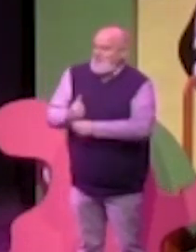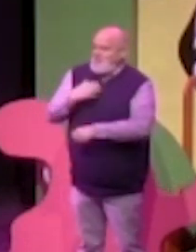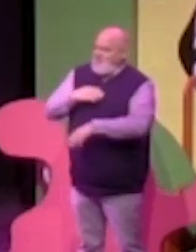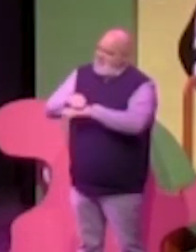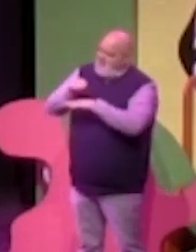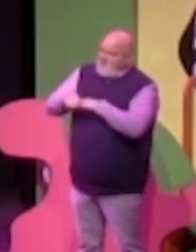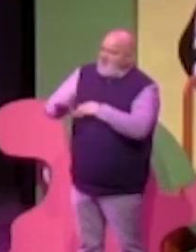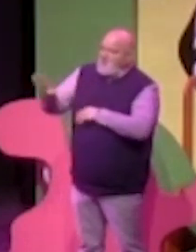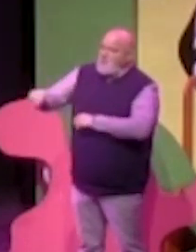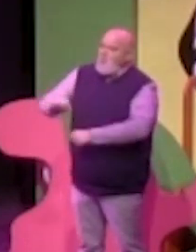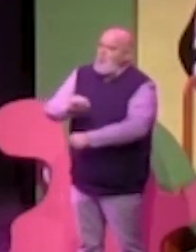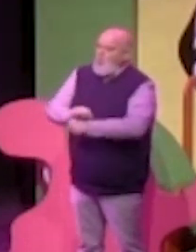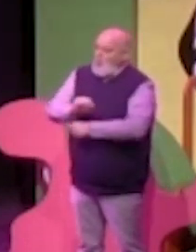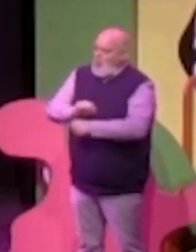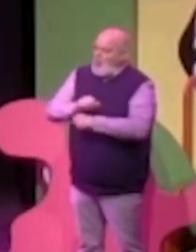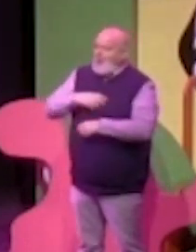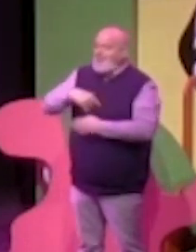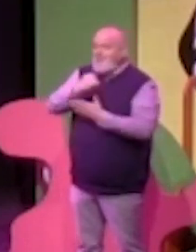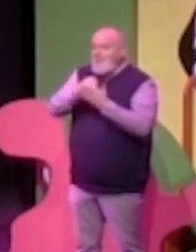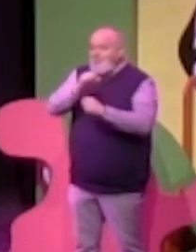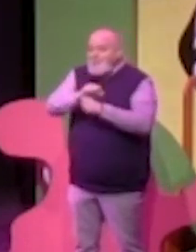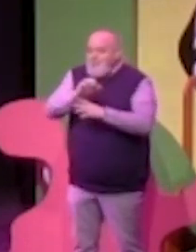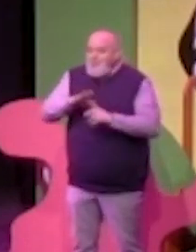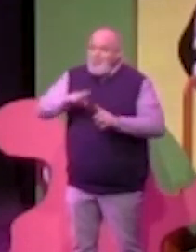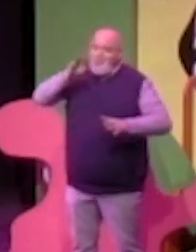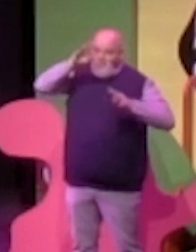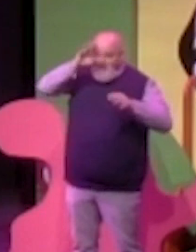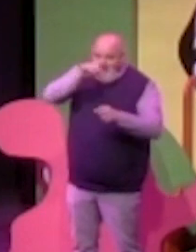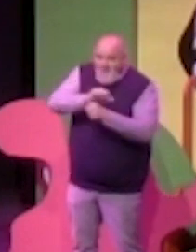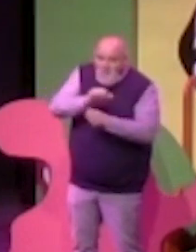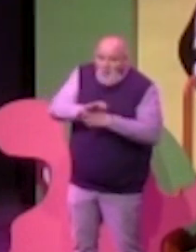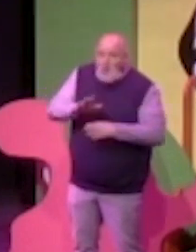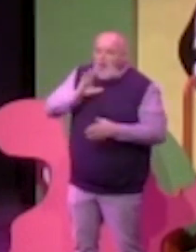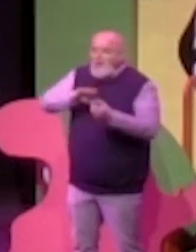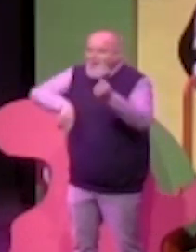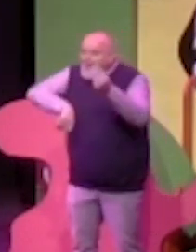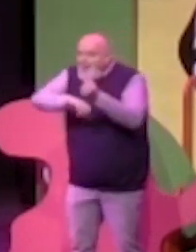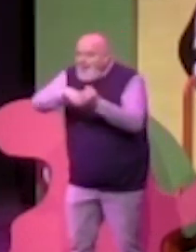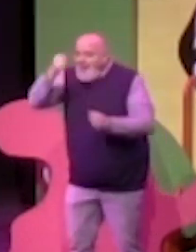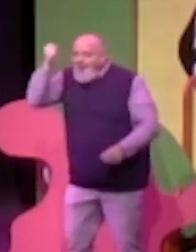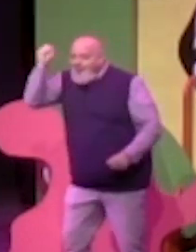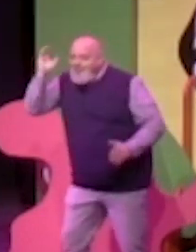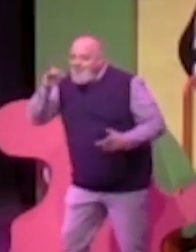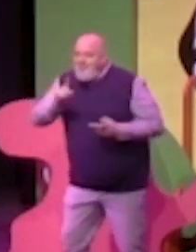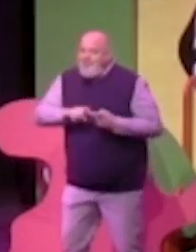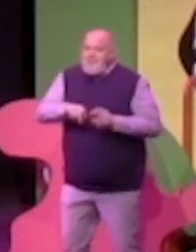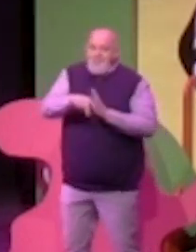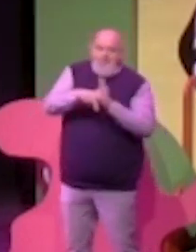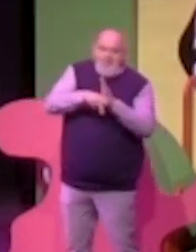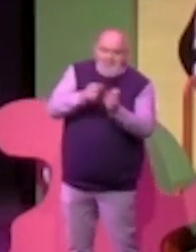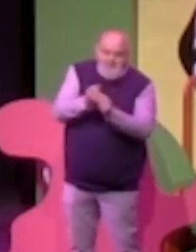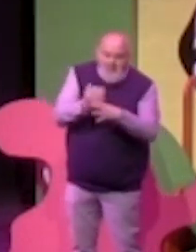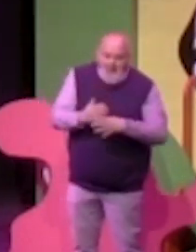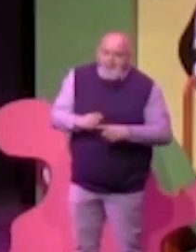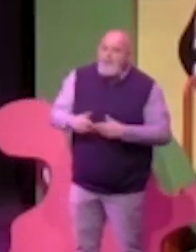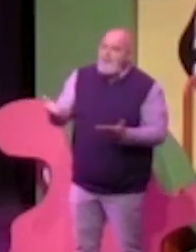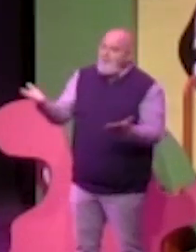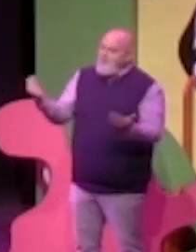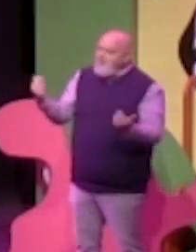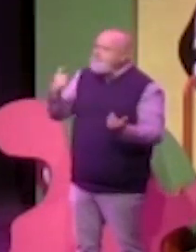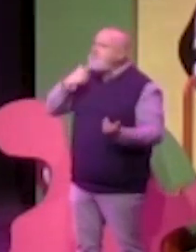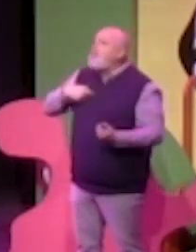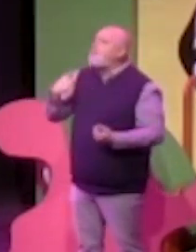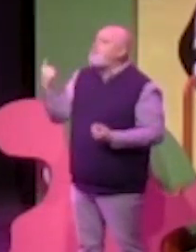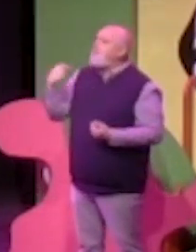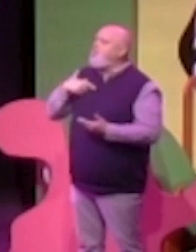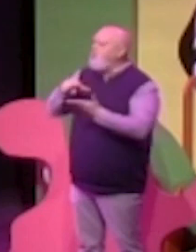work as an arts worker, a creative worker, an activist, a policymaker. Tell us a lesson that